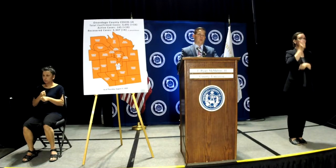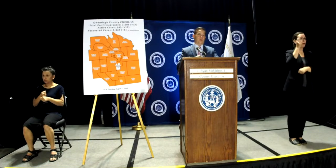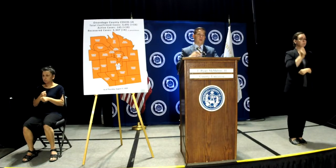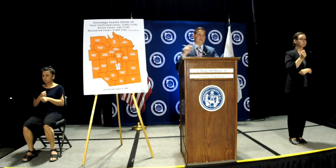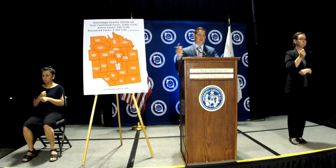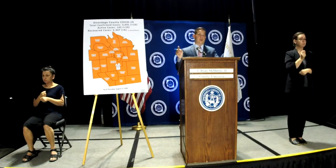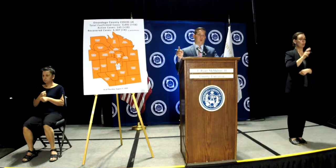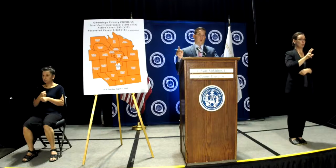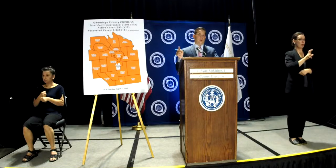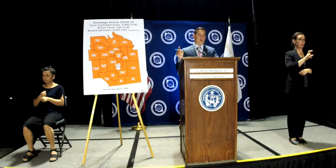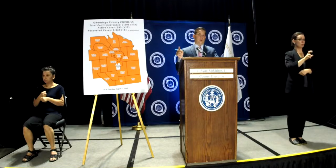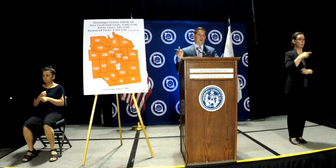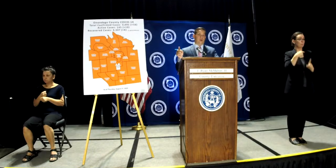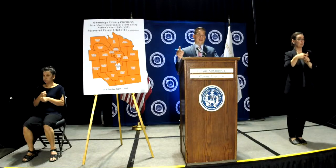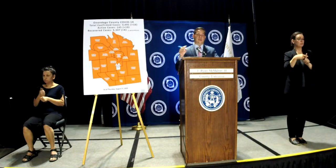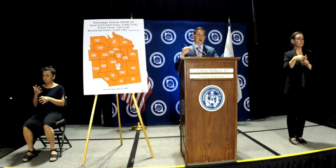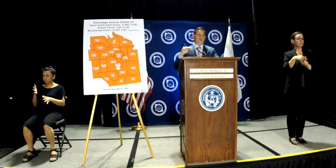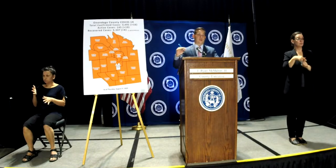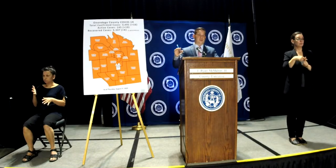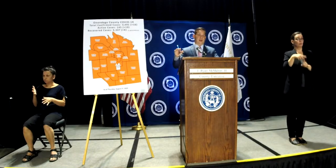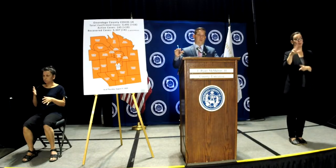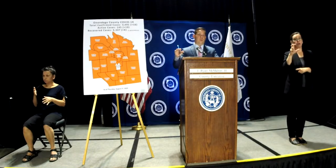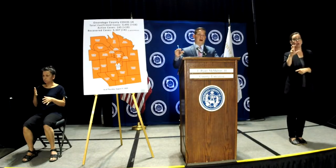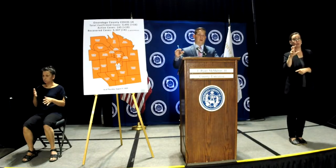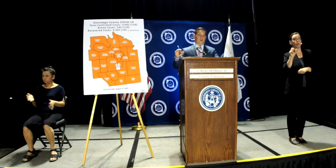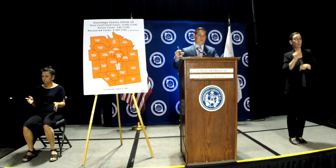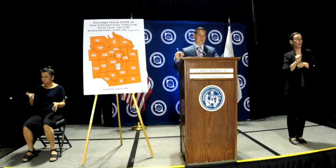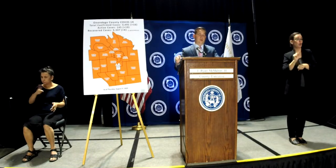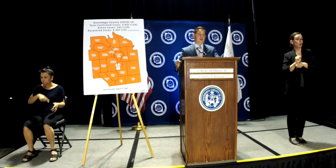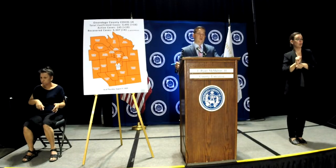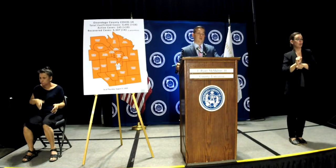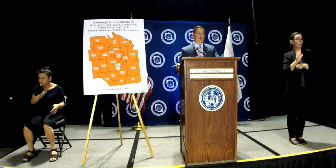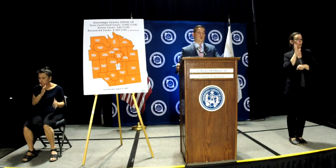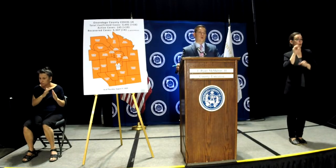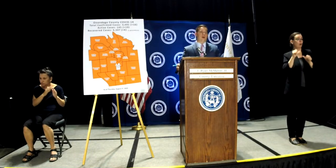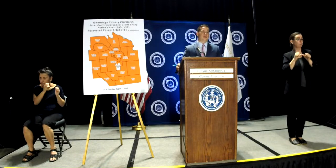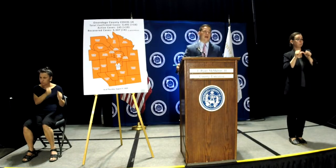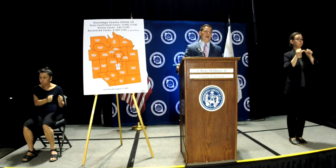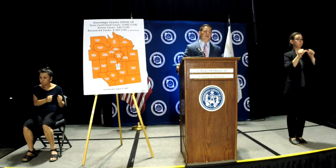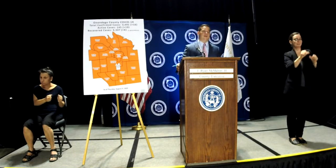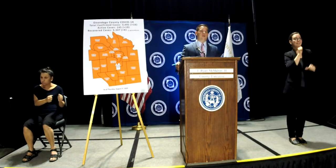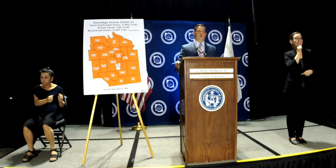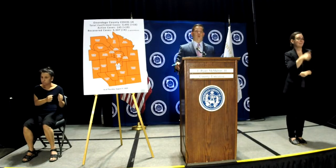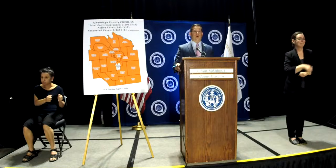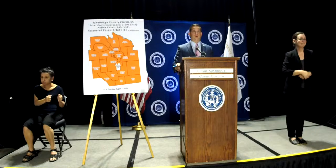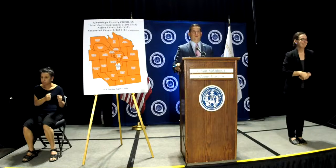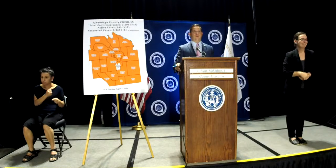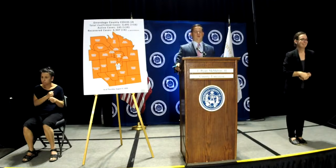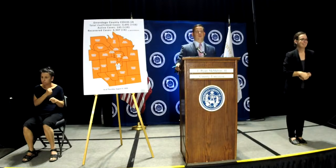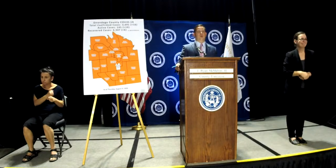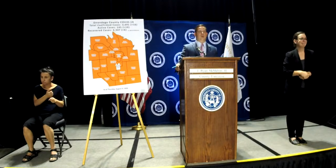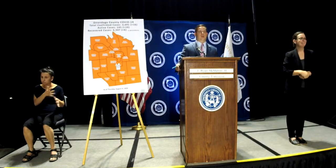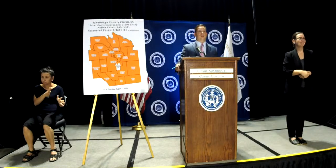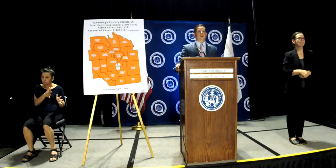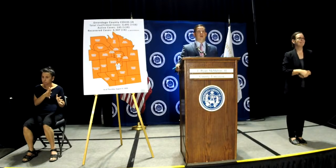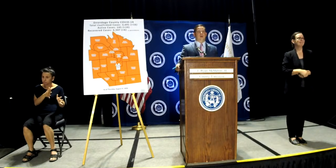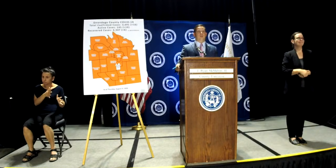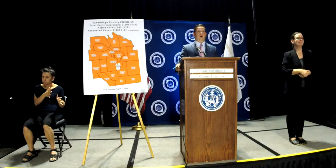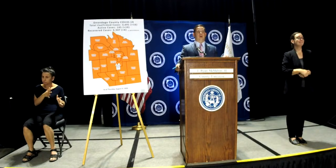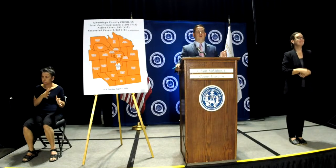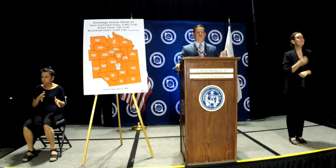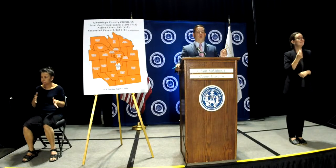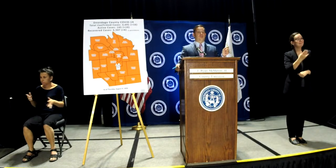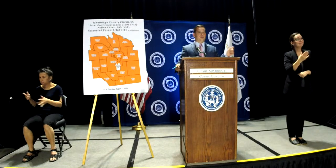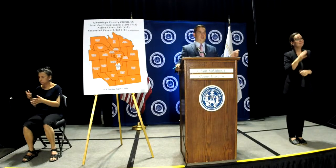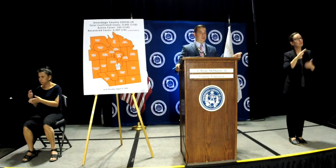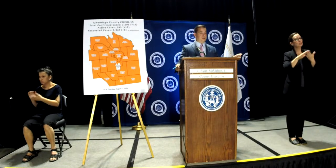on unemployment instead of at work, that's an unsustainable model. So that doesn't work for the community,